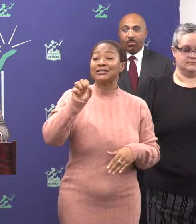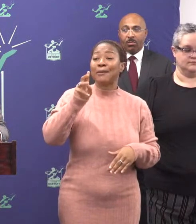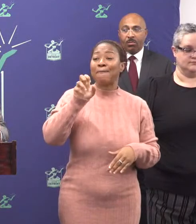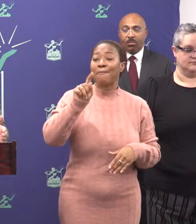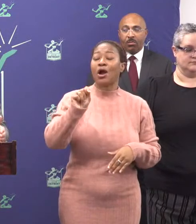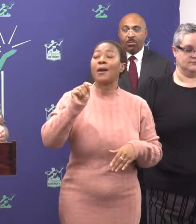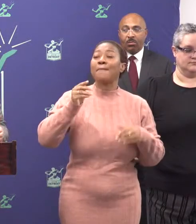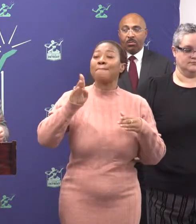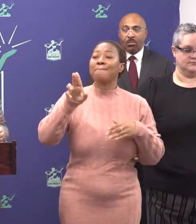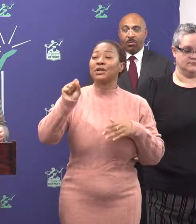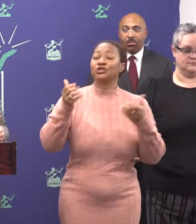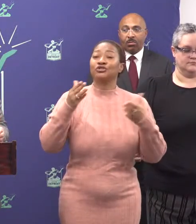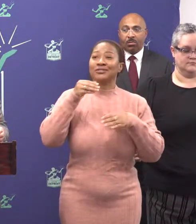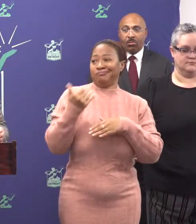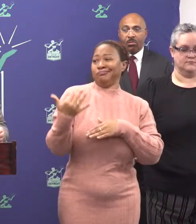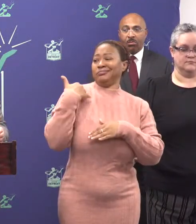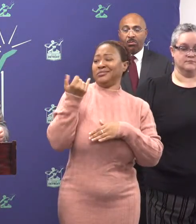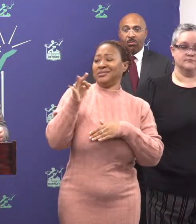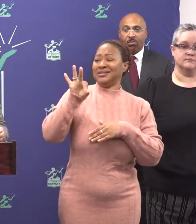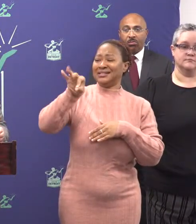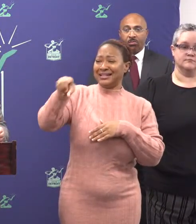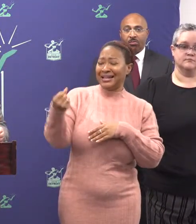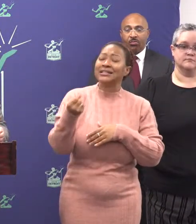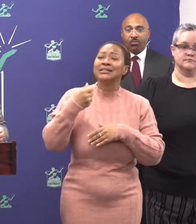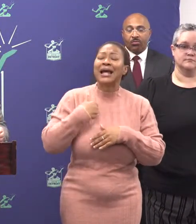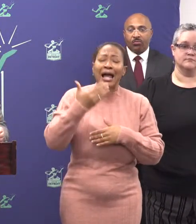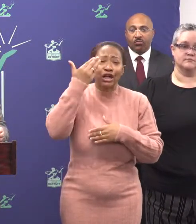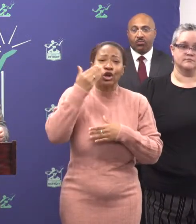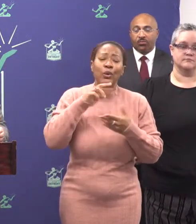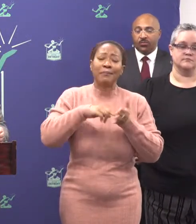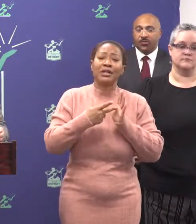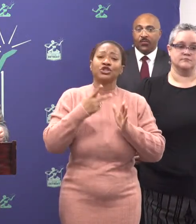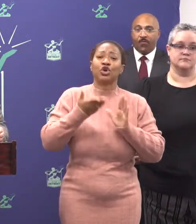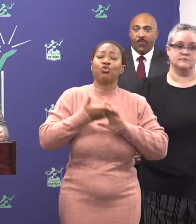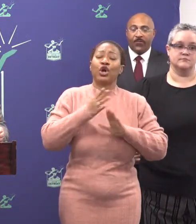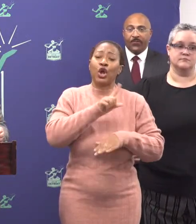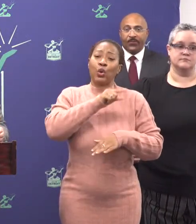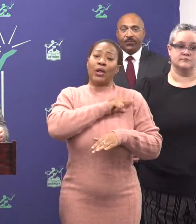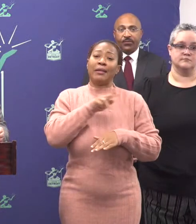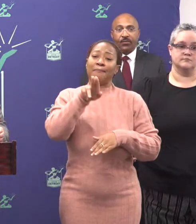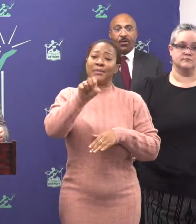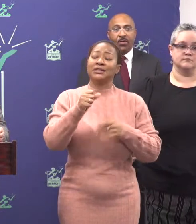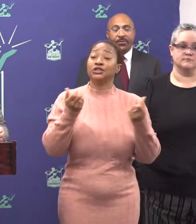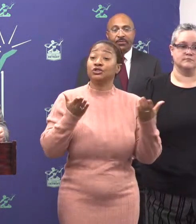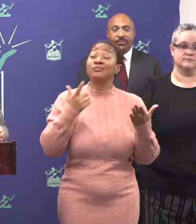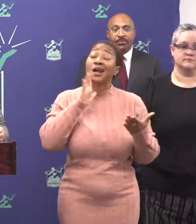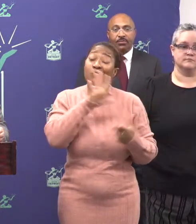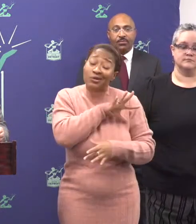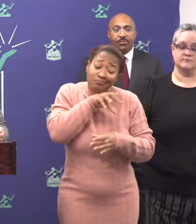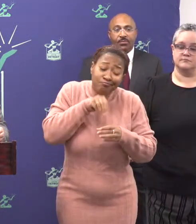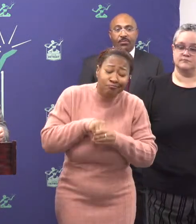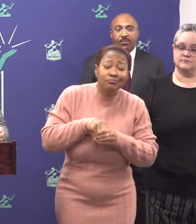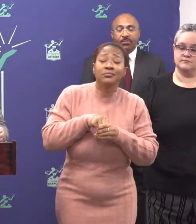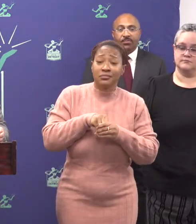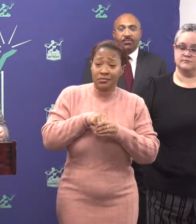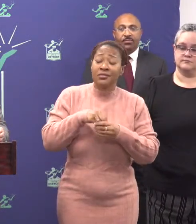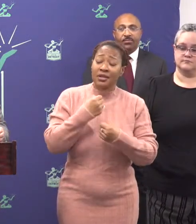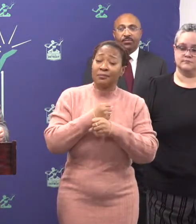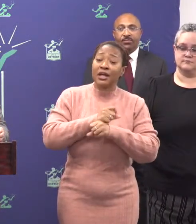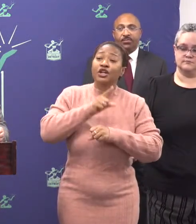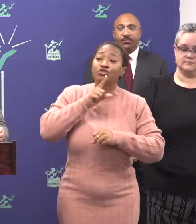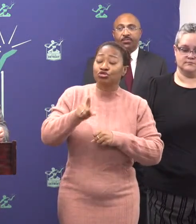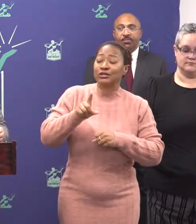in the 90s. I know what it means to run a quality bus system. And I am going to be much more personally engaged